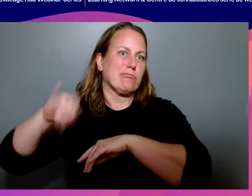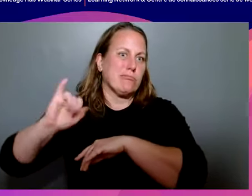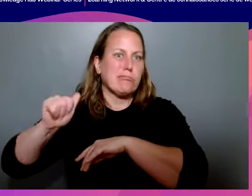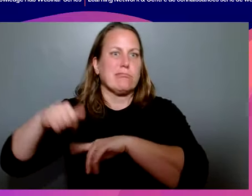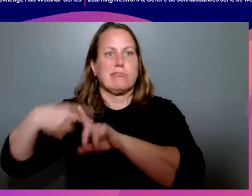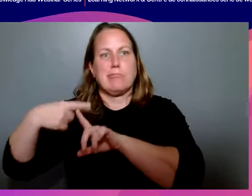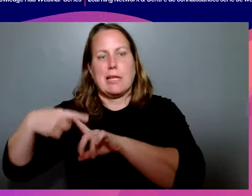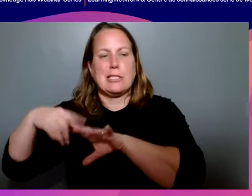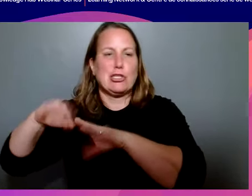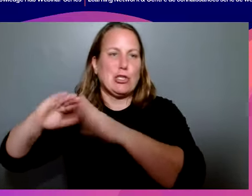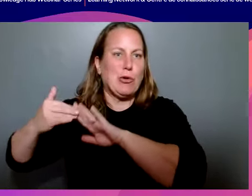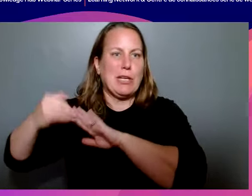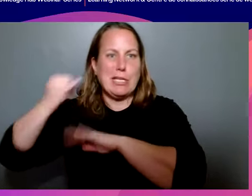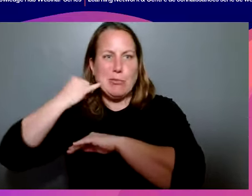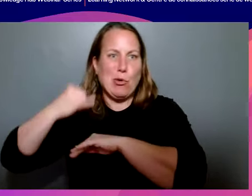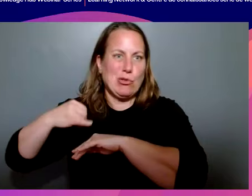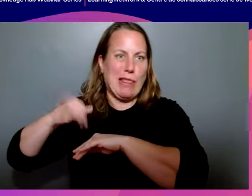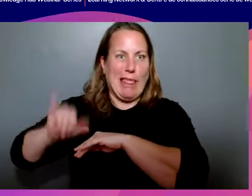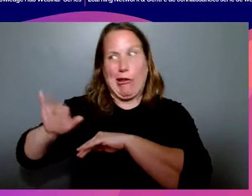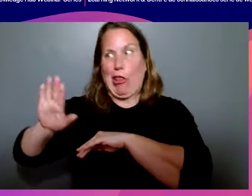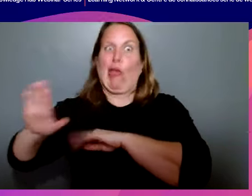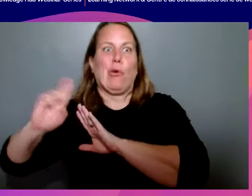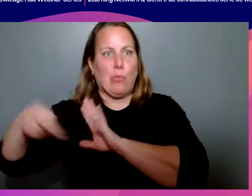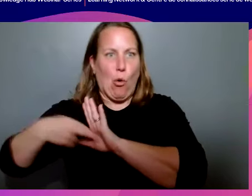2SLGBTQIA plus issues.